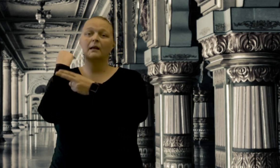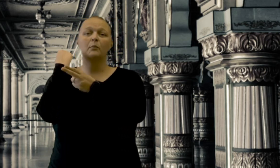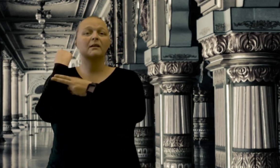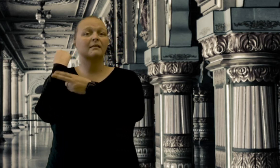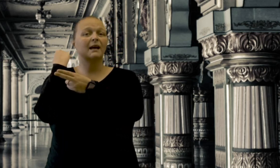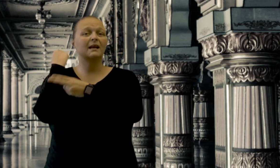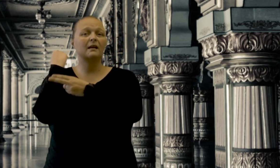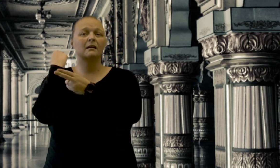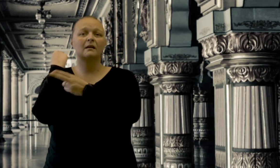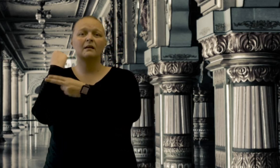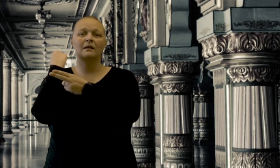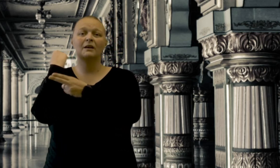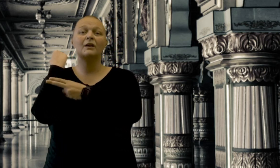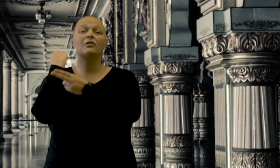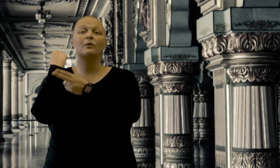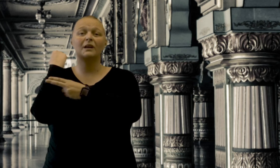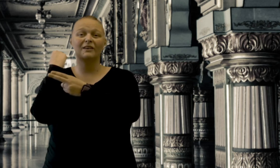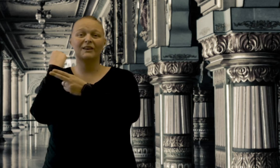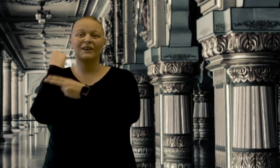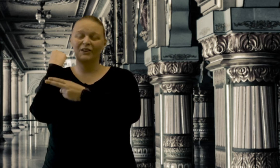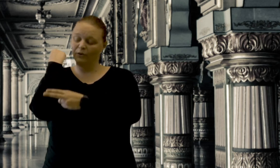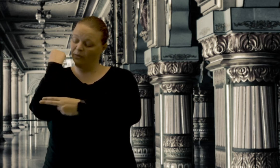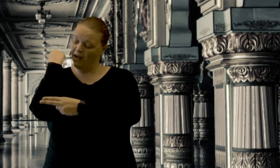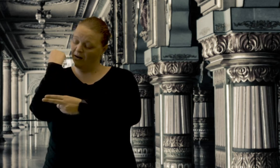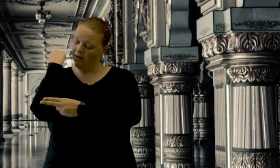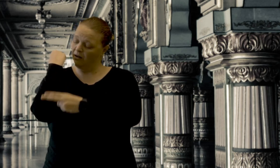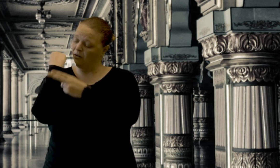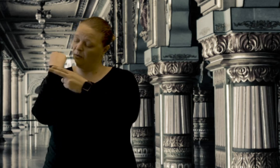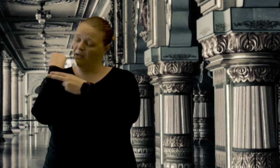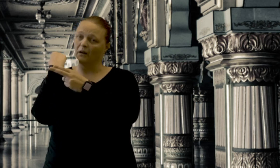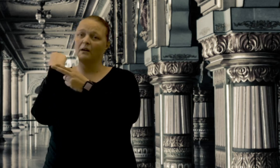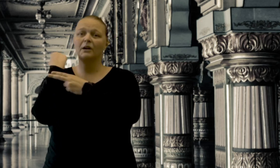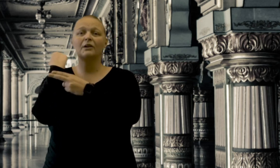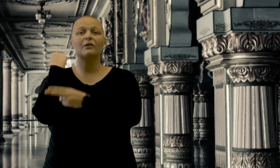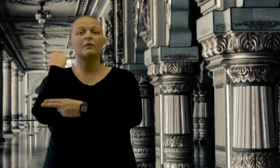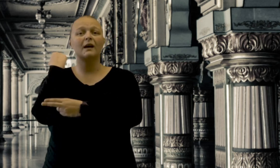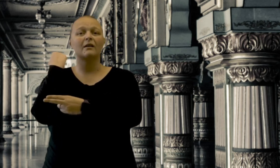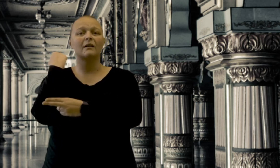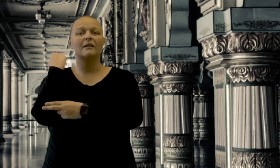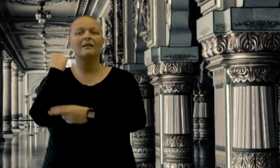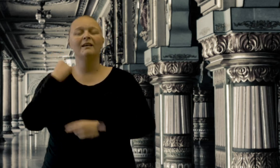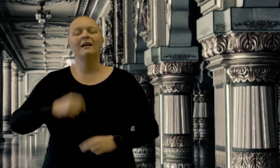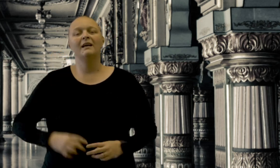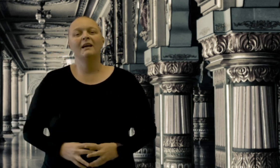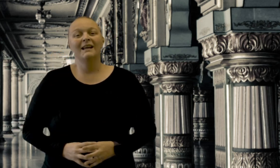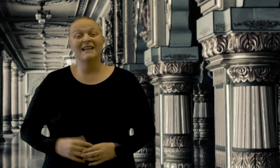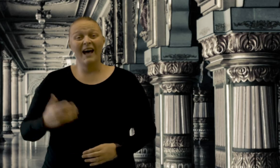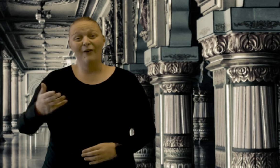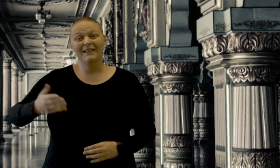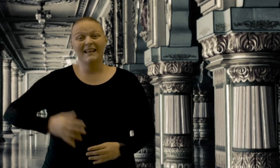Keeping it steady. Two here, two there. Two here, two there. Now let's